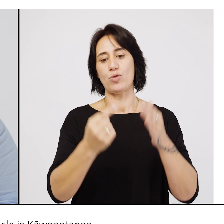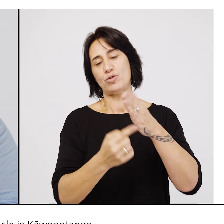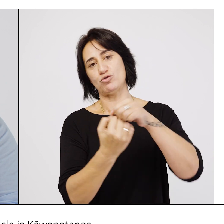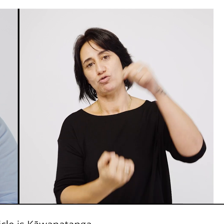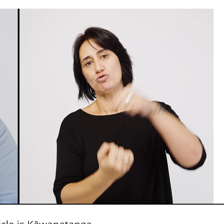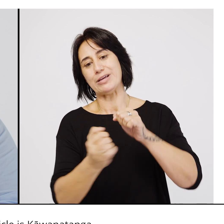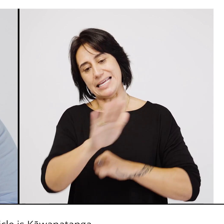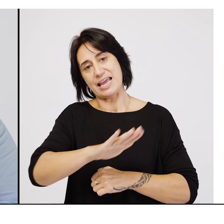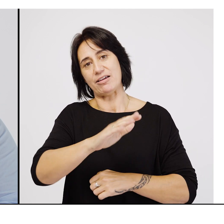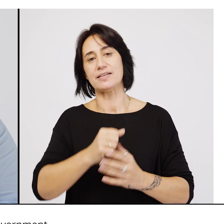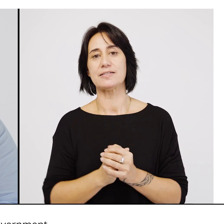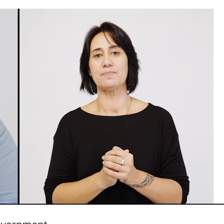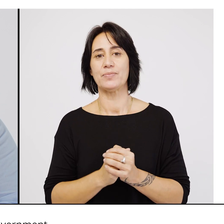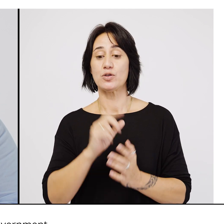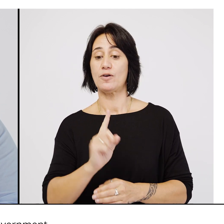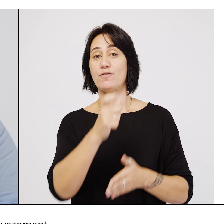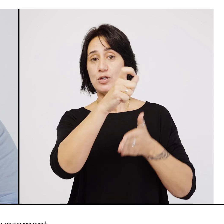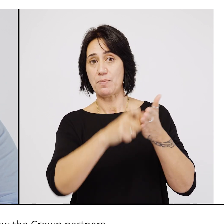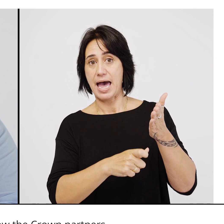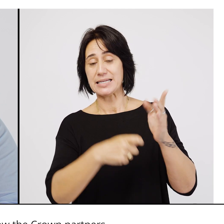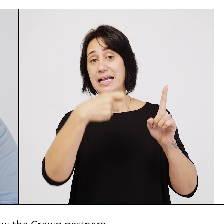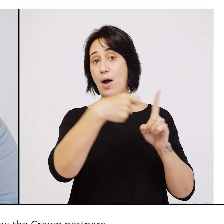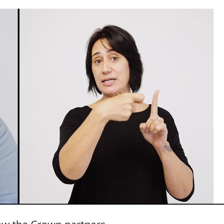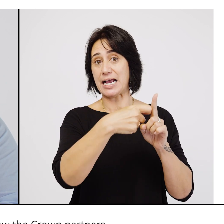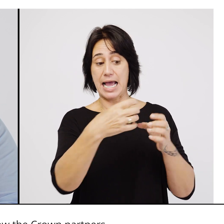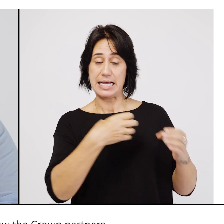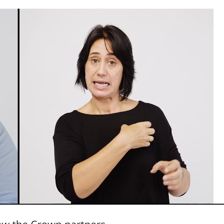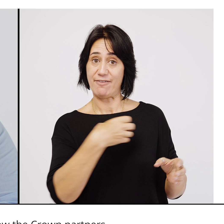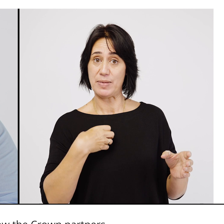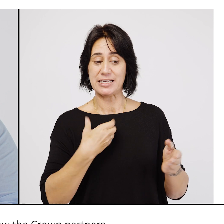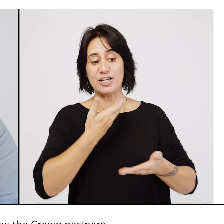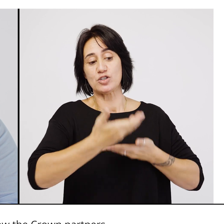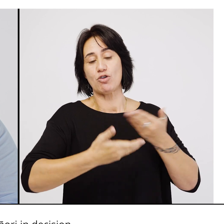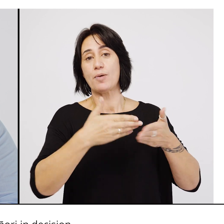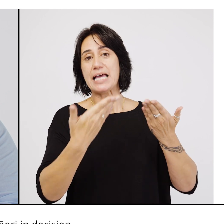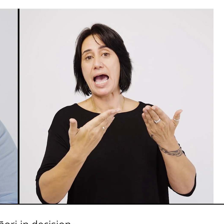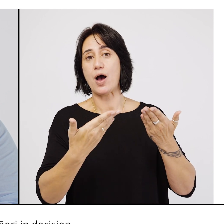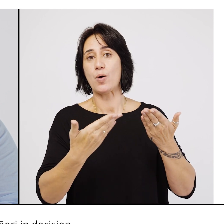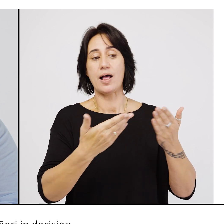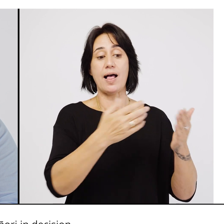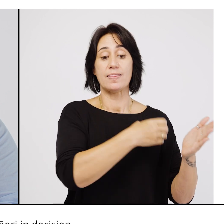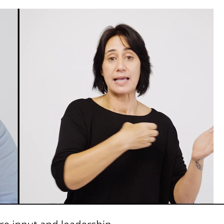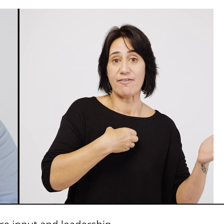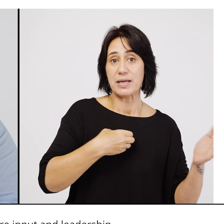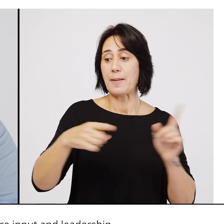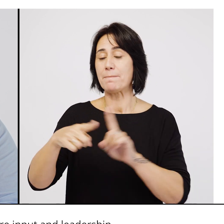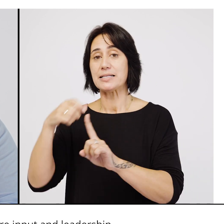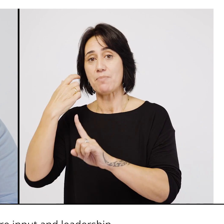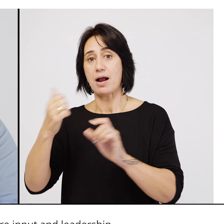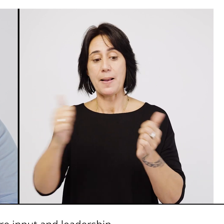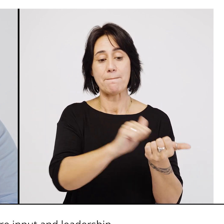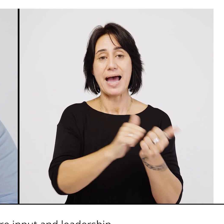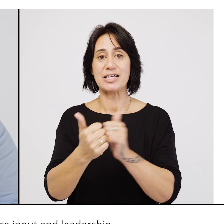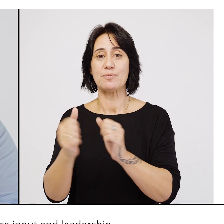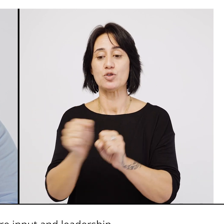article is Kāwanatanga, government. It describes how the Crown partners with Māori in decision-making to